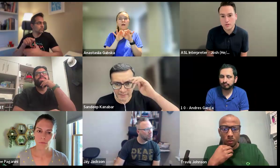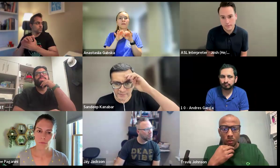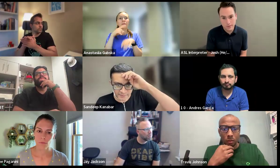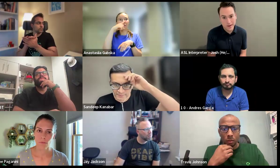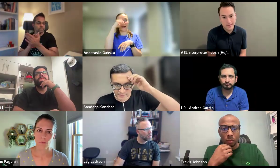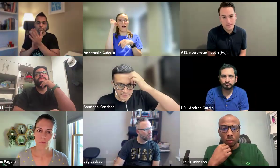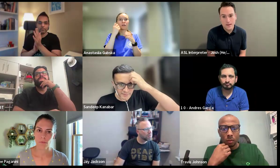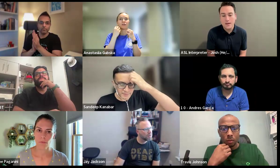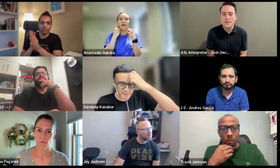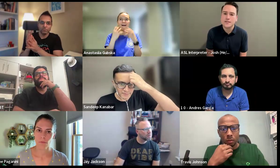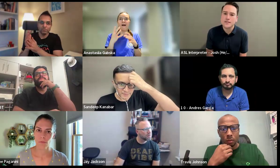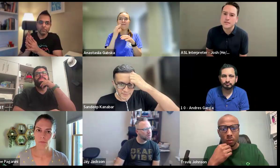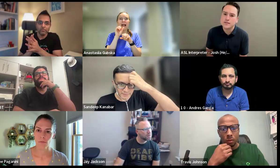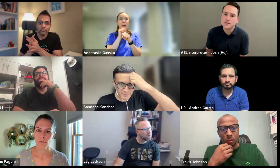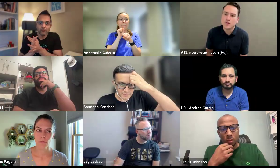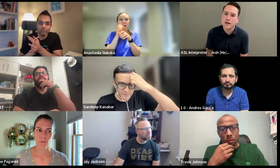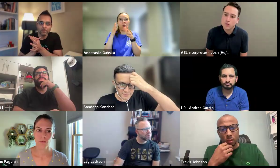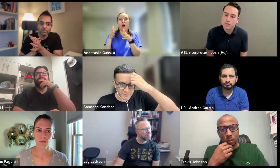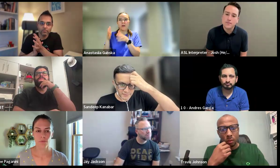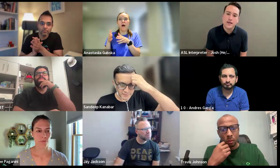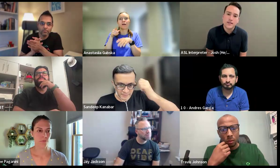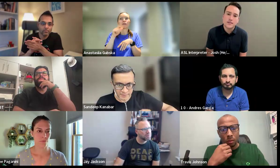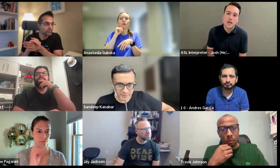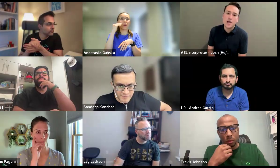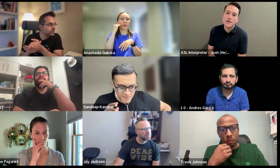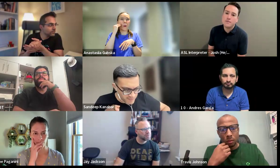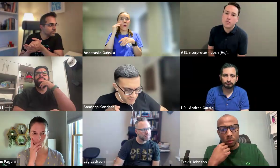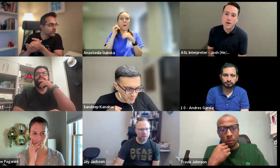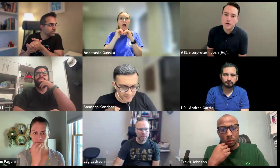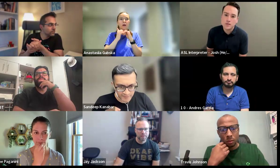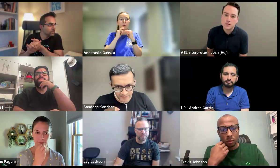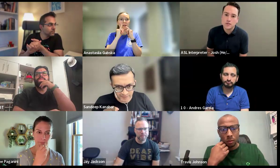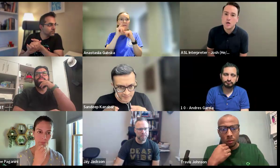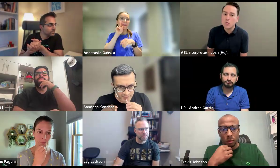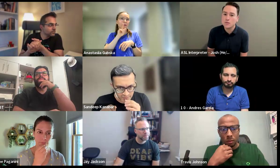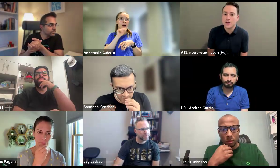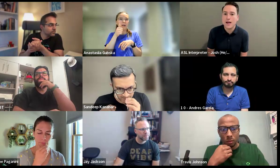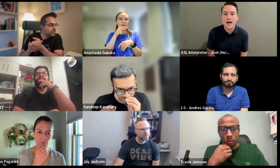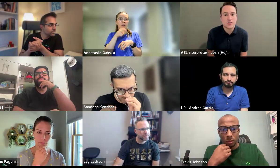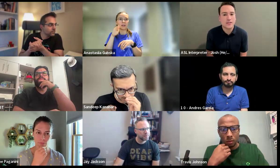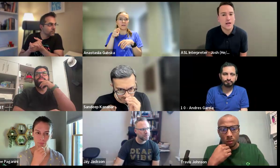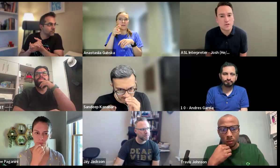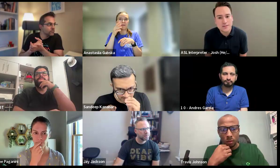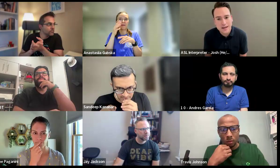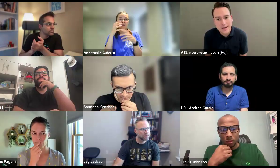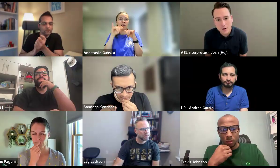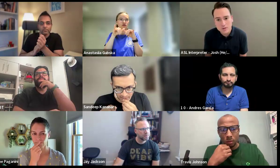approach and way. This is critical because a lot of employers don't actually understand how